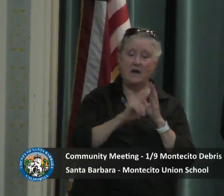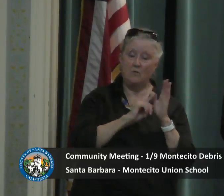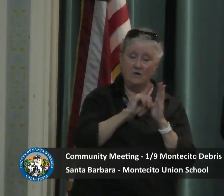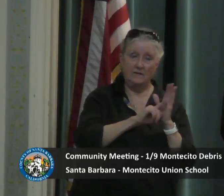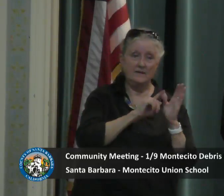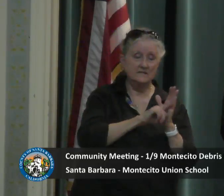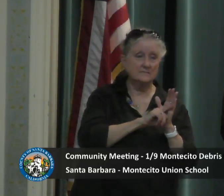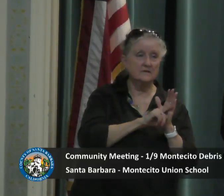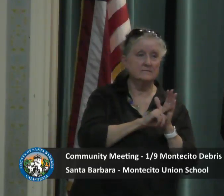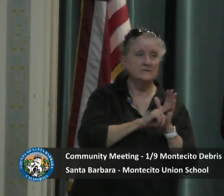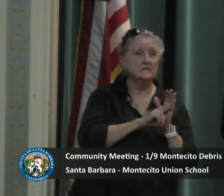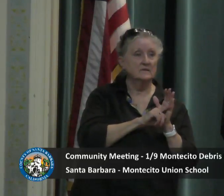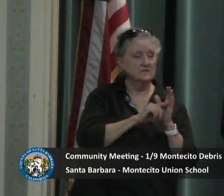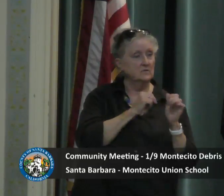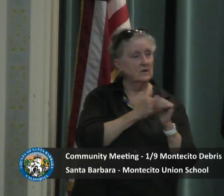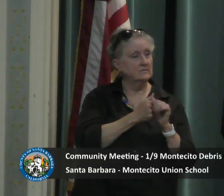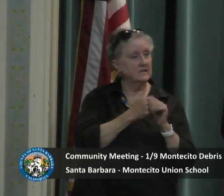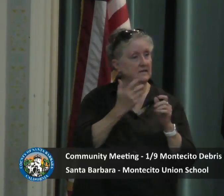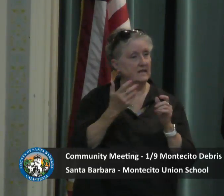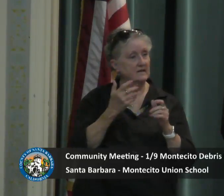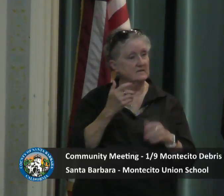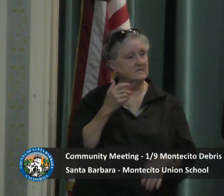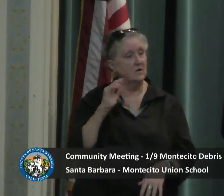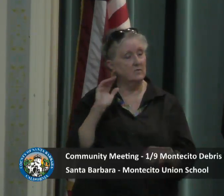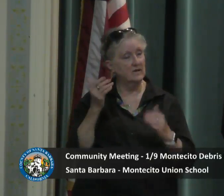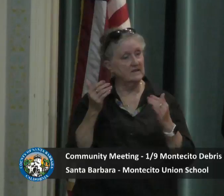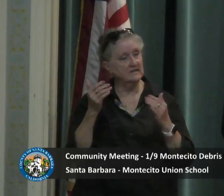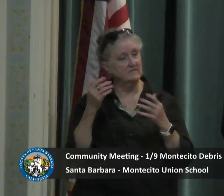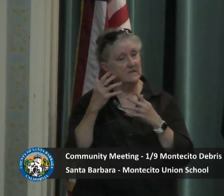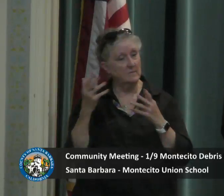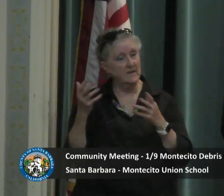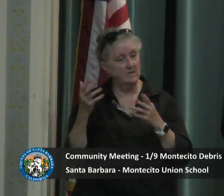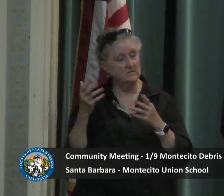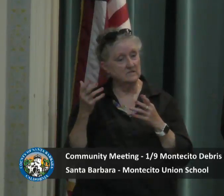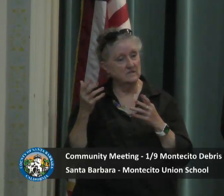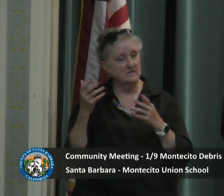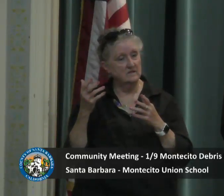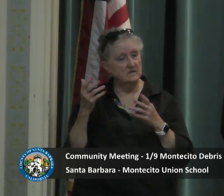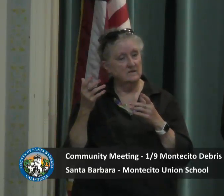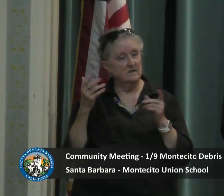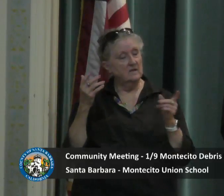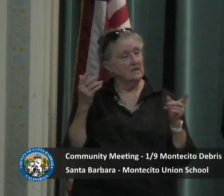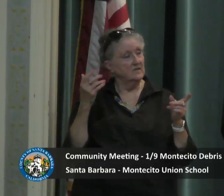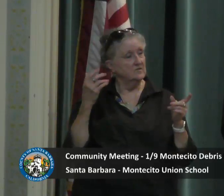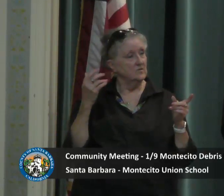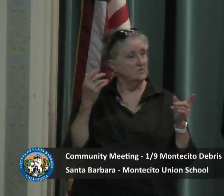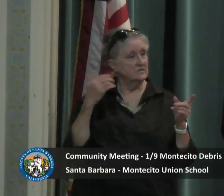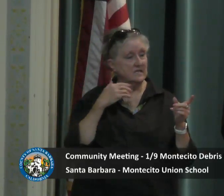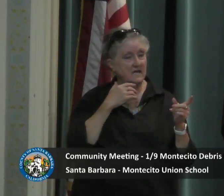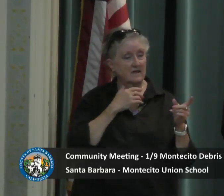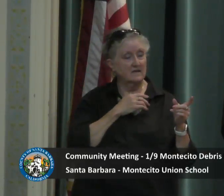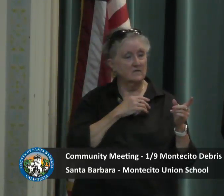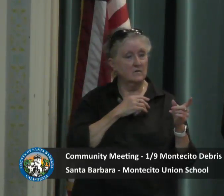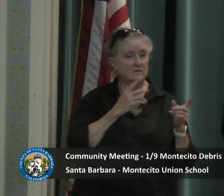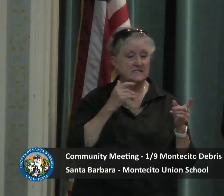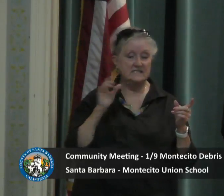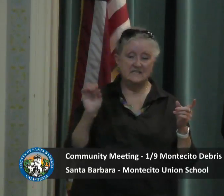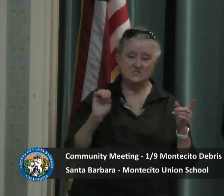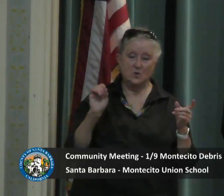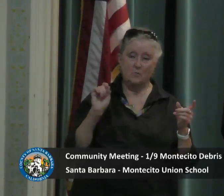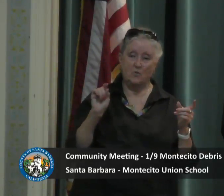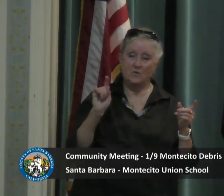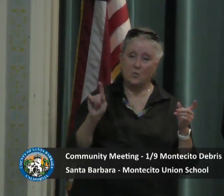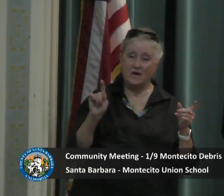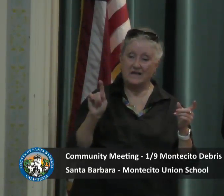hourly to update those forecasts. Relative to the amounts that you referenced, when we see